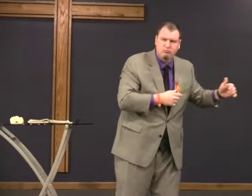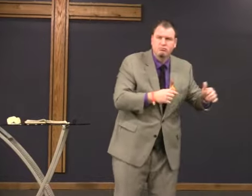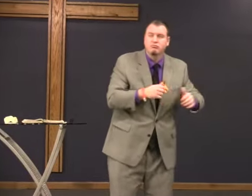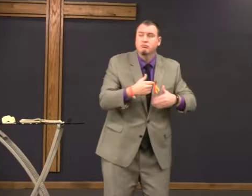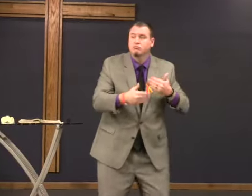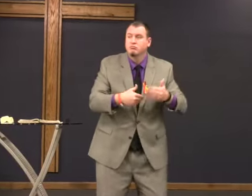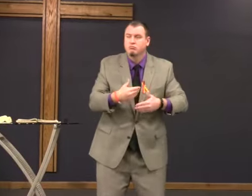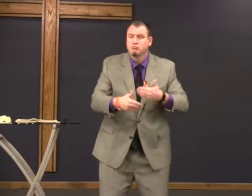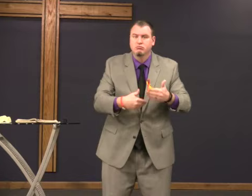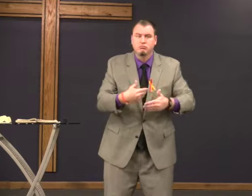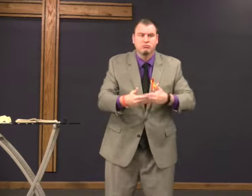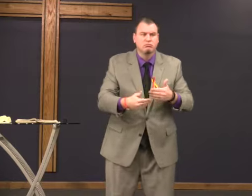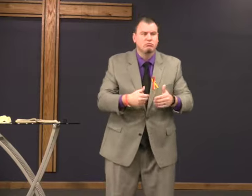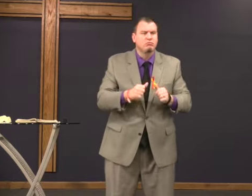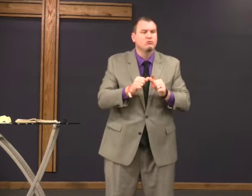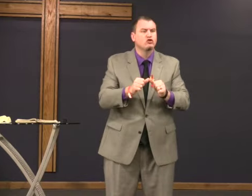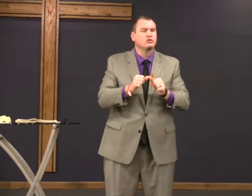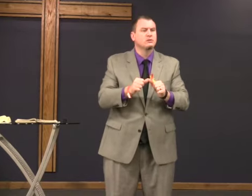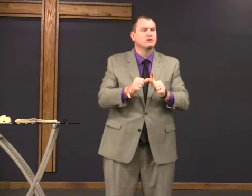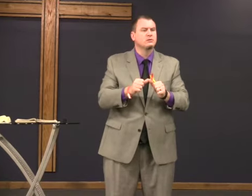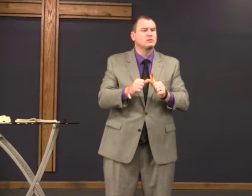me, and he kept on going.